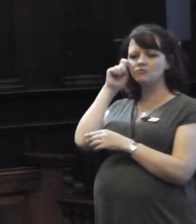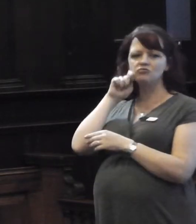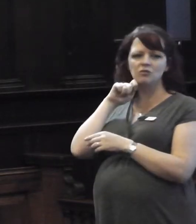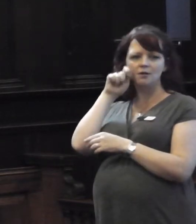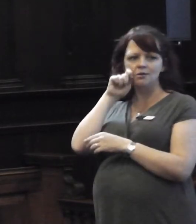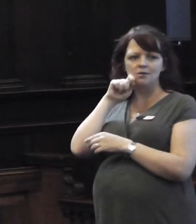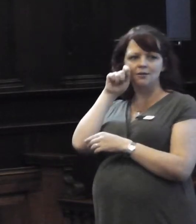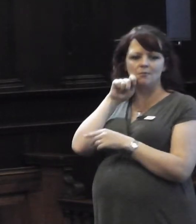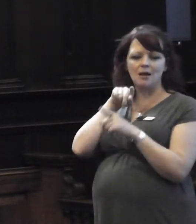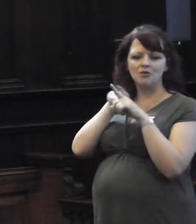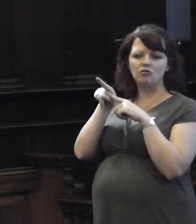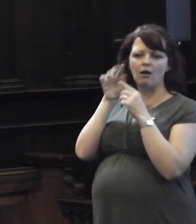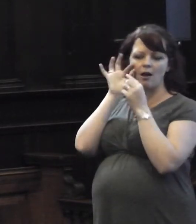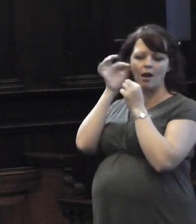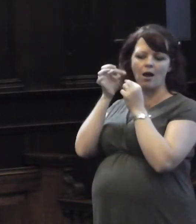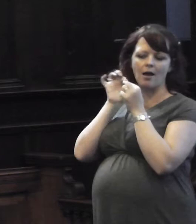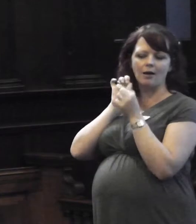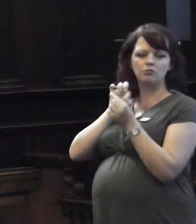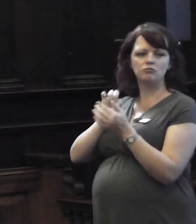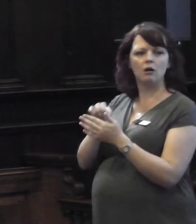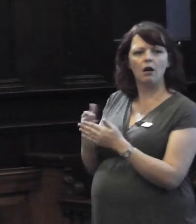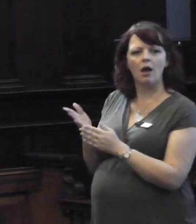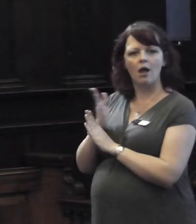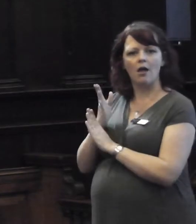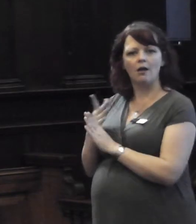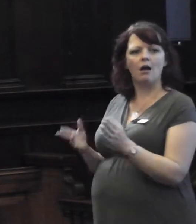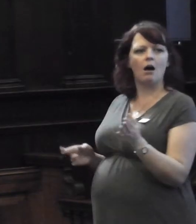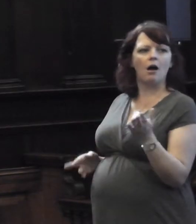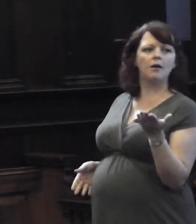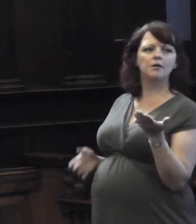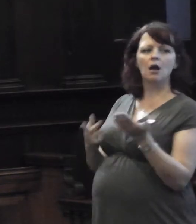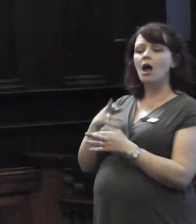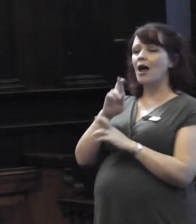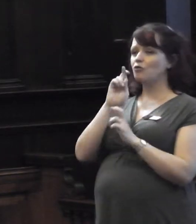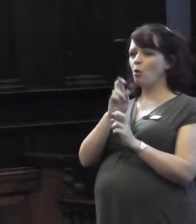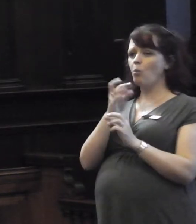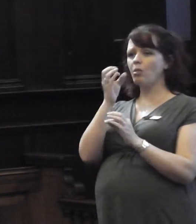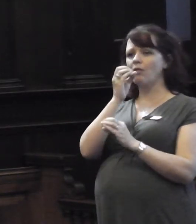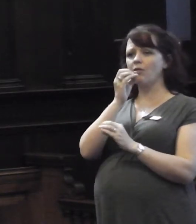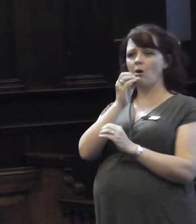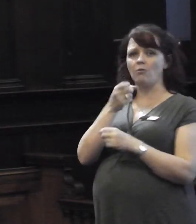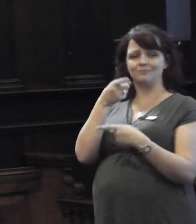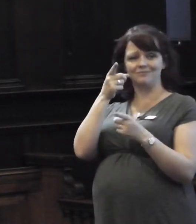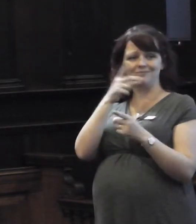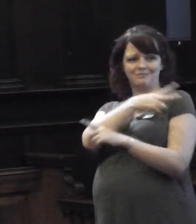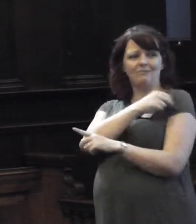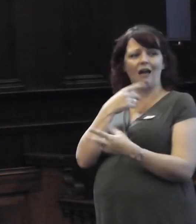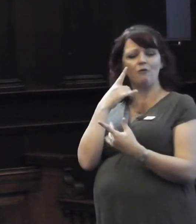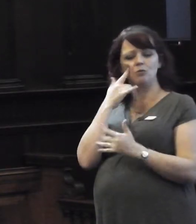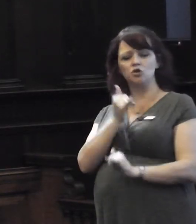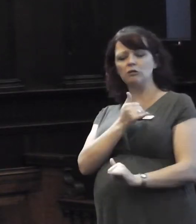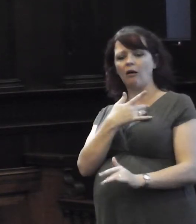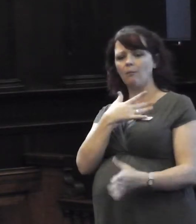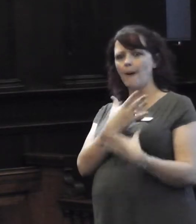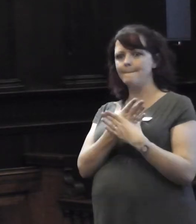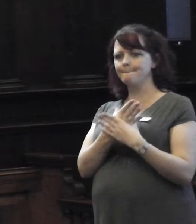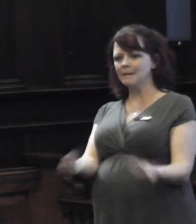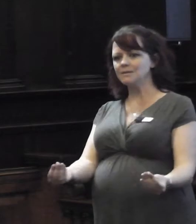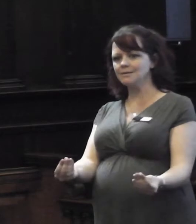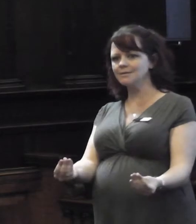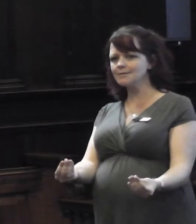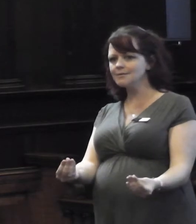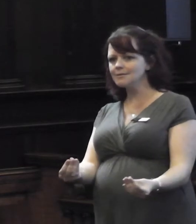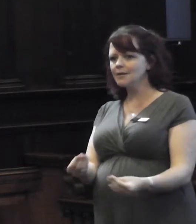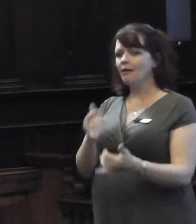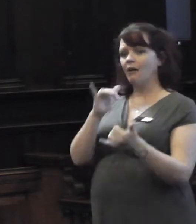shaving and hope for careless checks by officers. Others may rip off